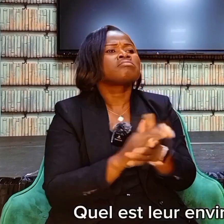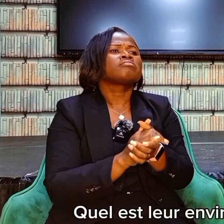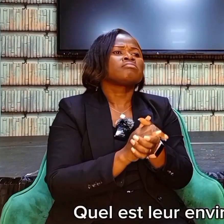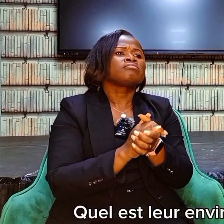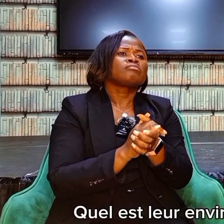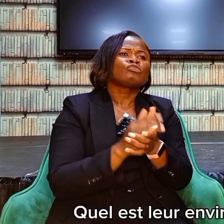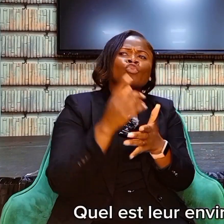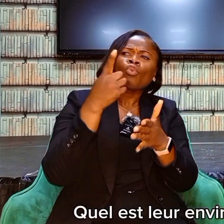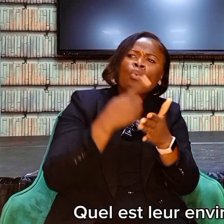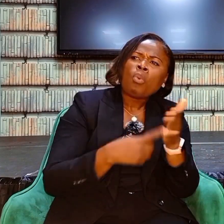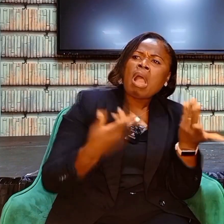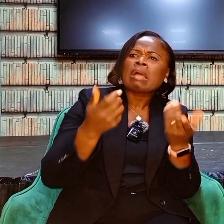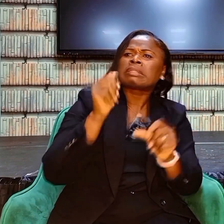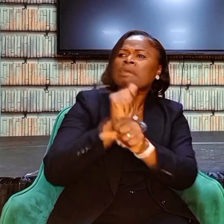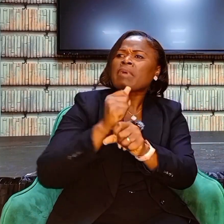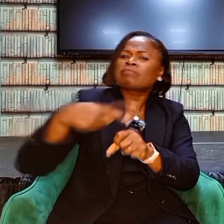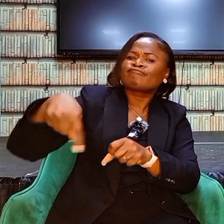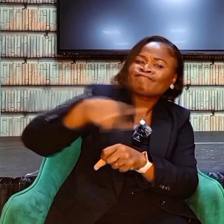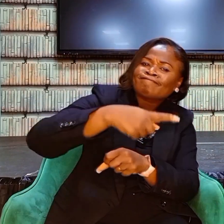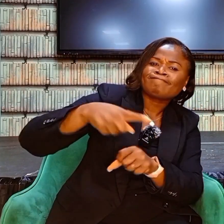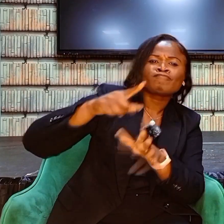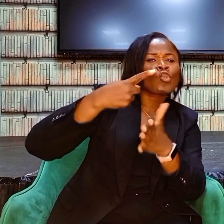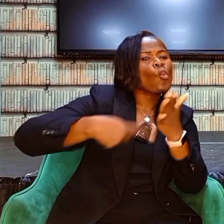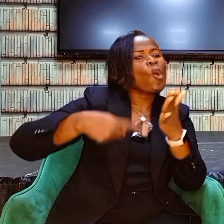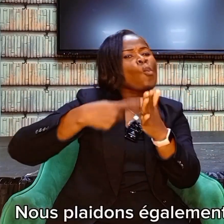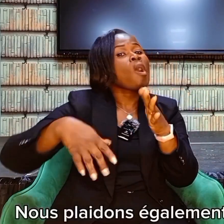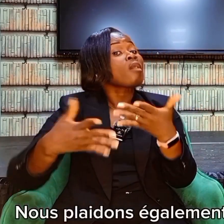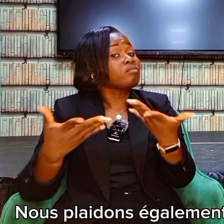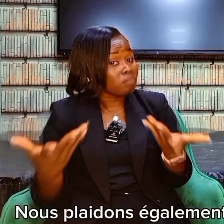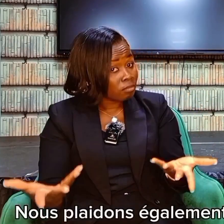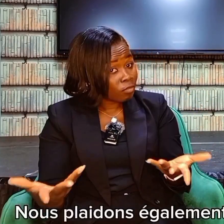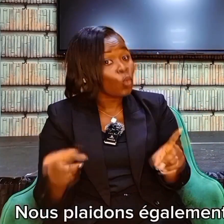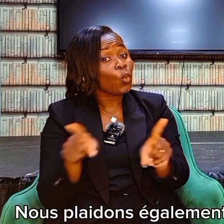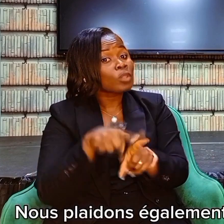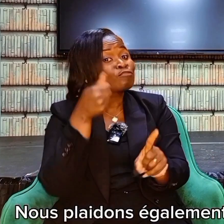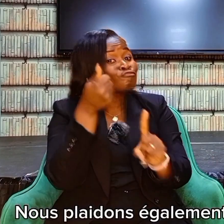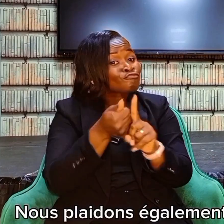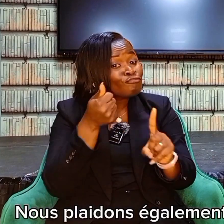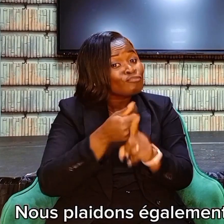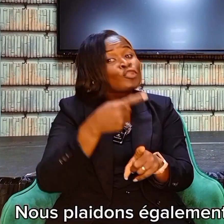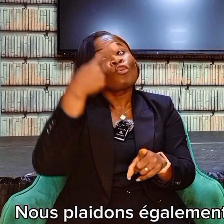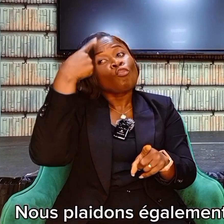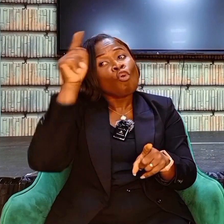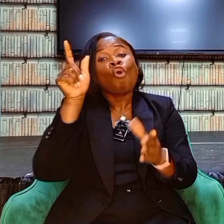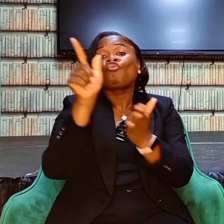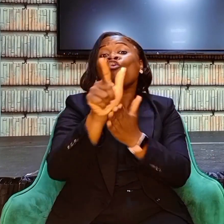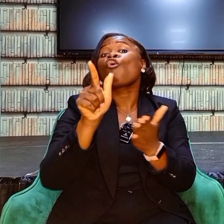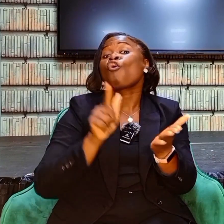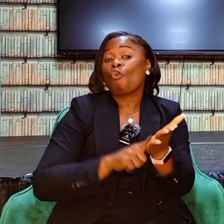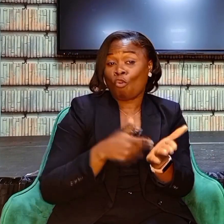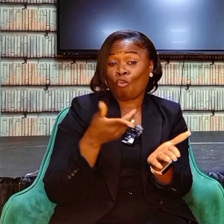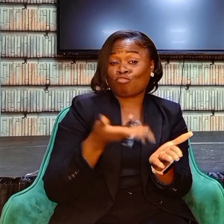What is their working environment? We also advocate for policies